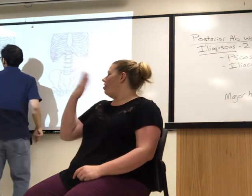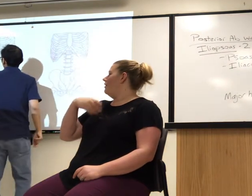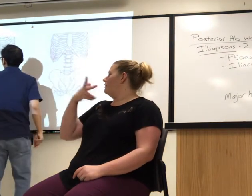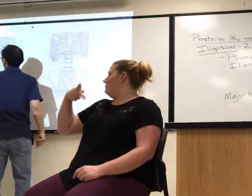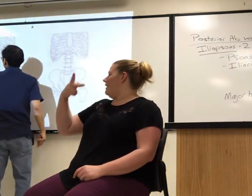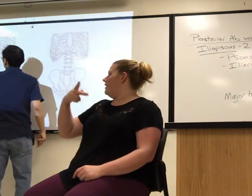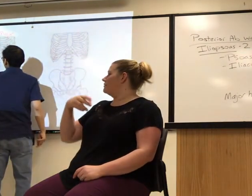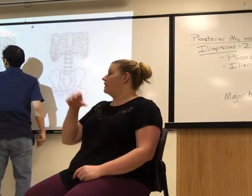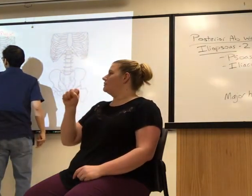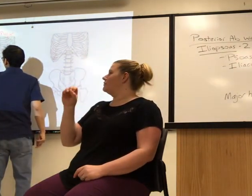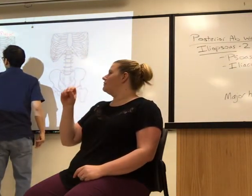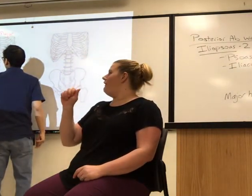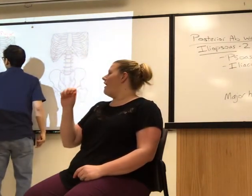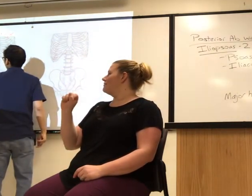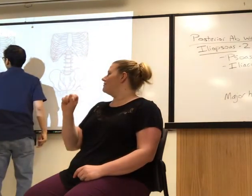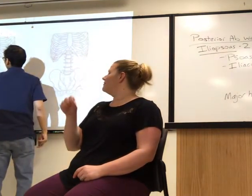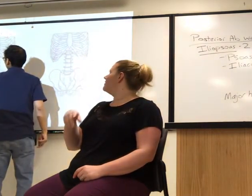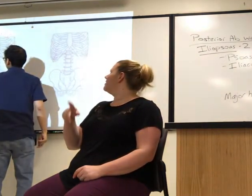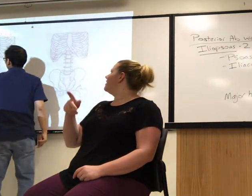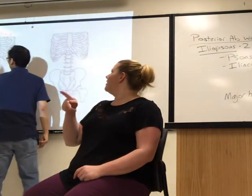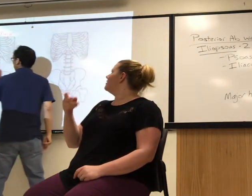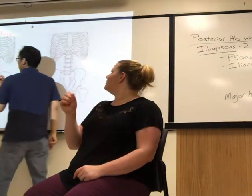T12. I'm going to put little dots on the